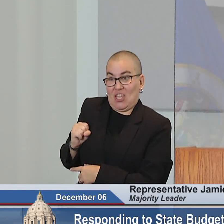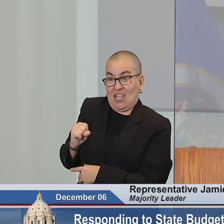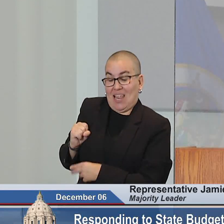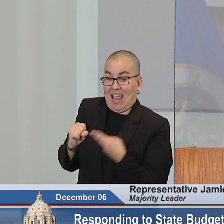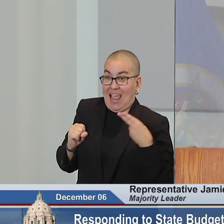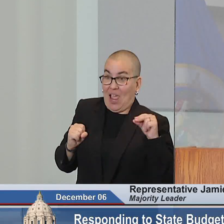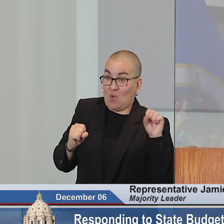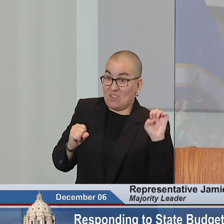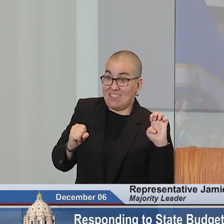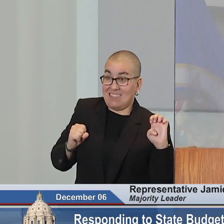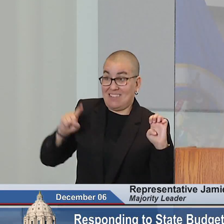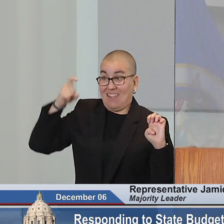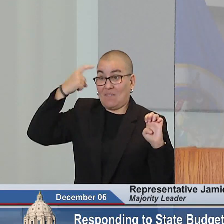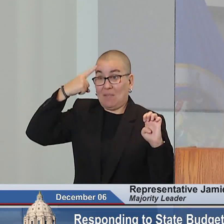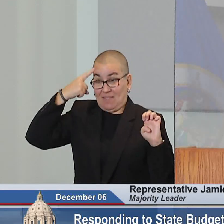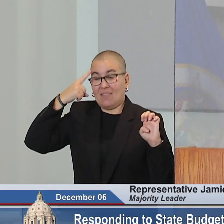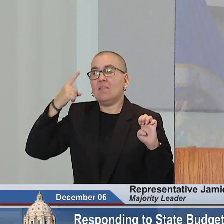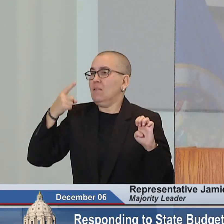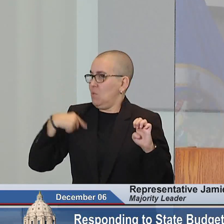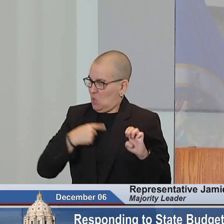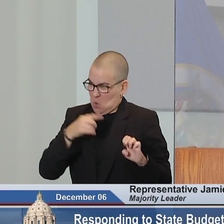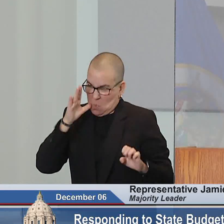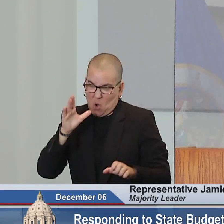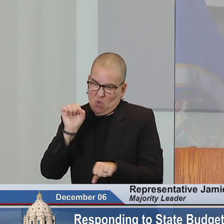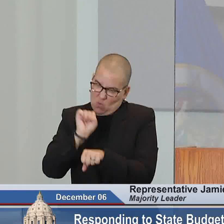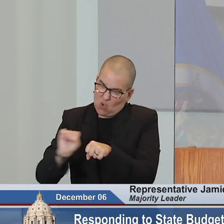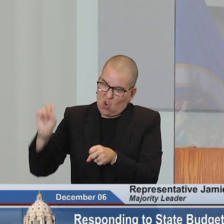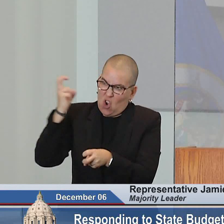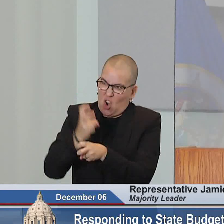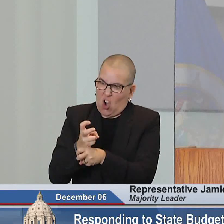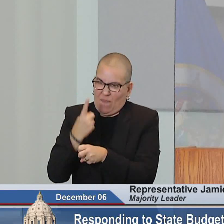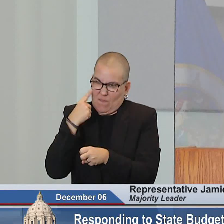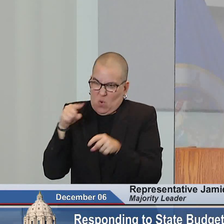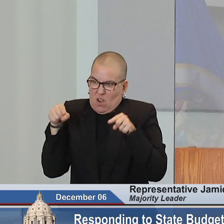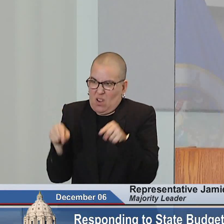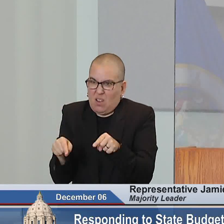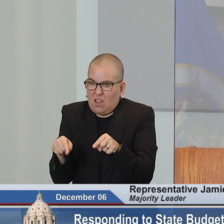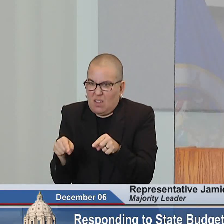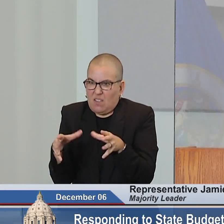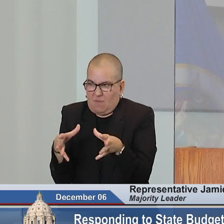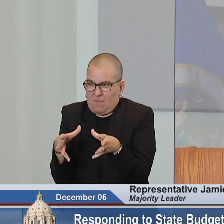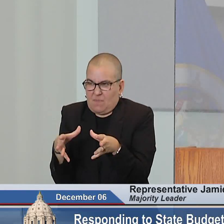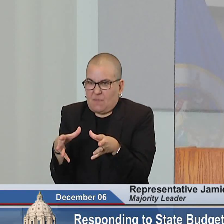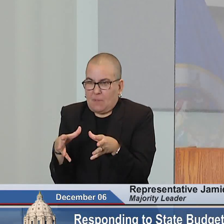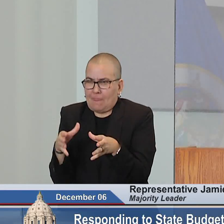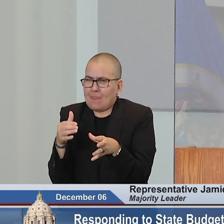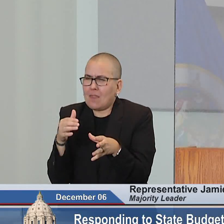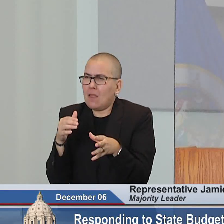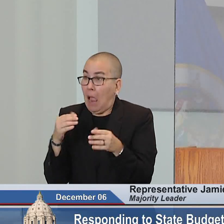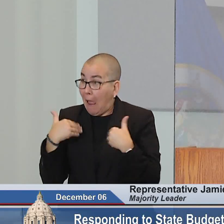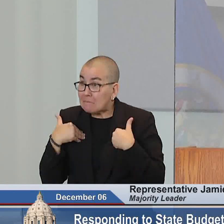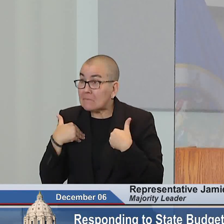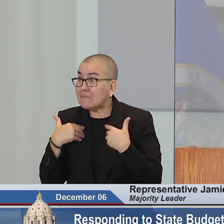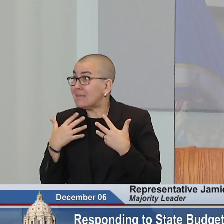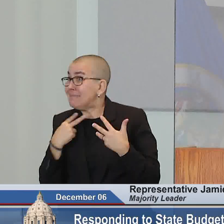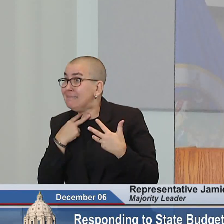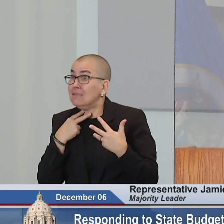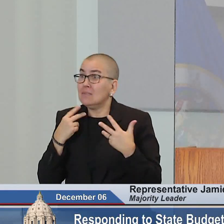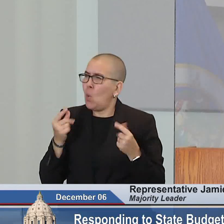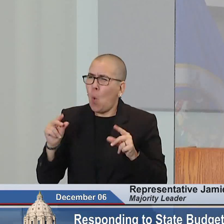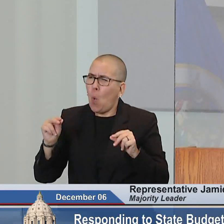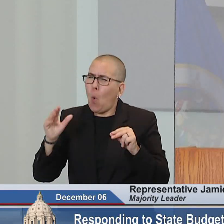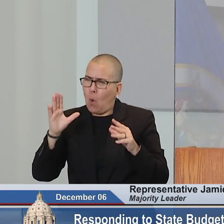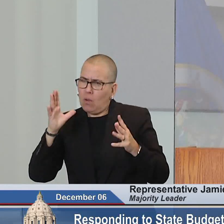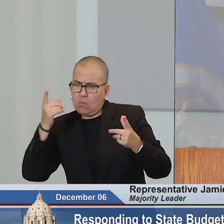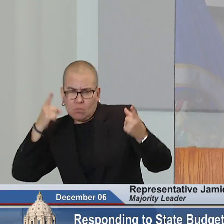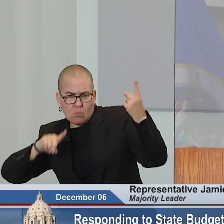with the minority. But I also think that the era of gridlock is over. And we have a trifecta now that the voters have delivered. We have the